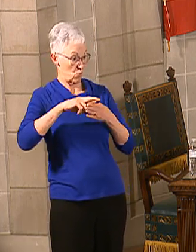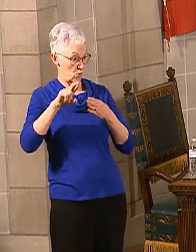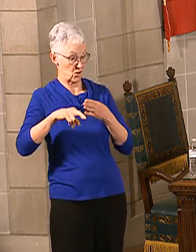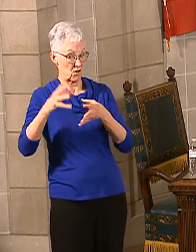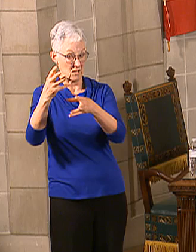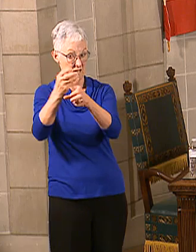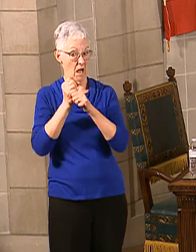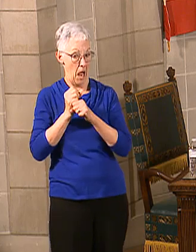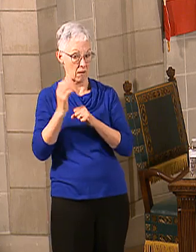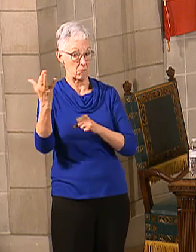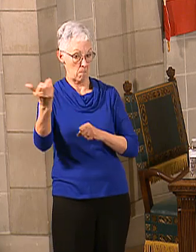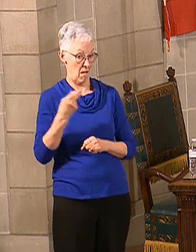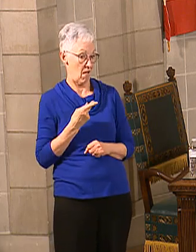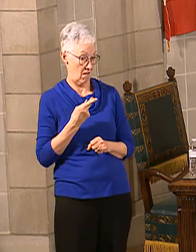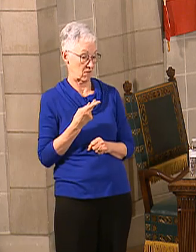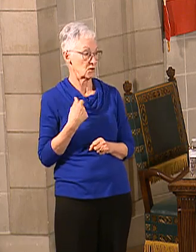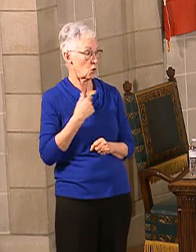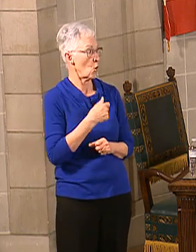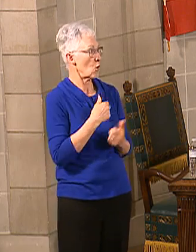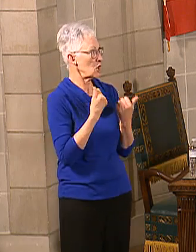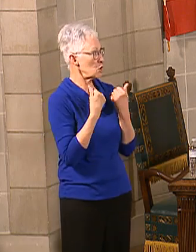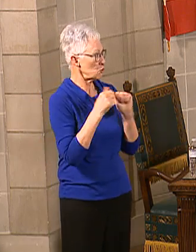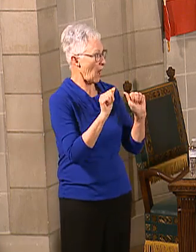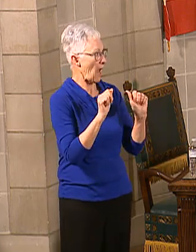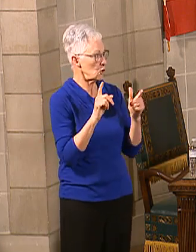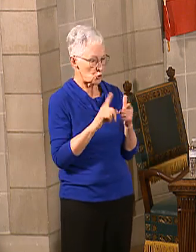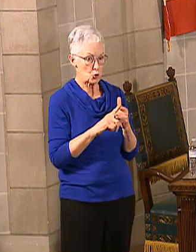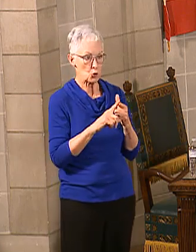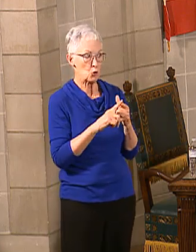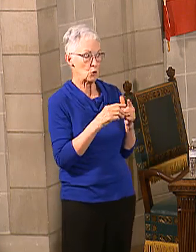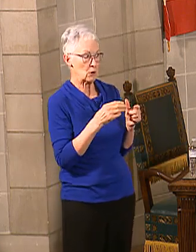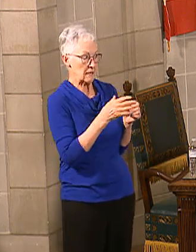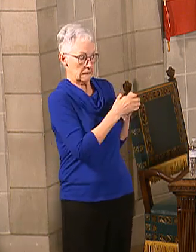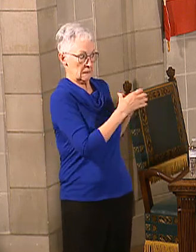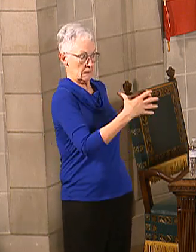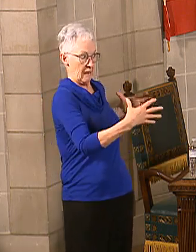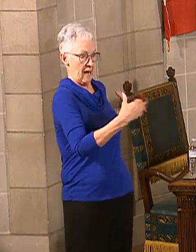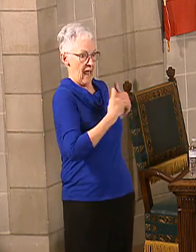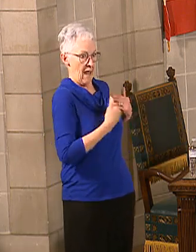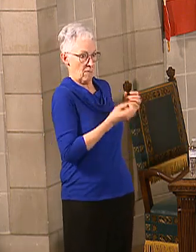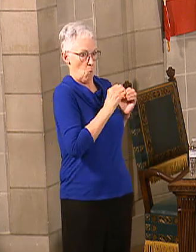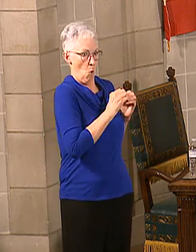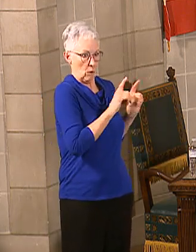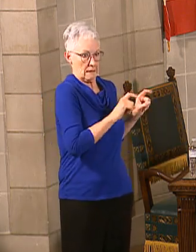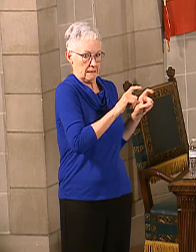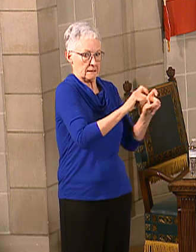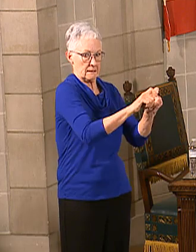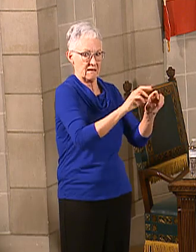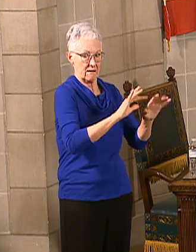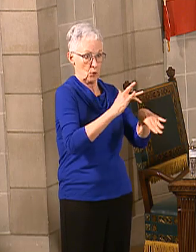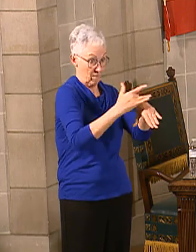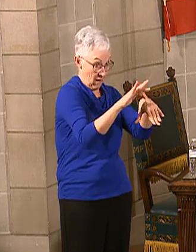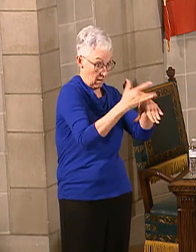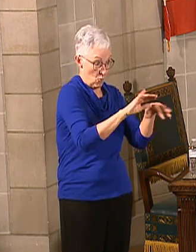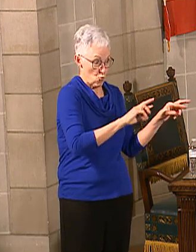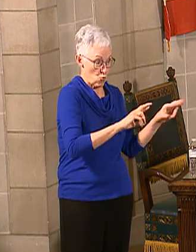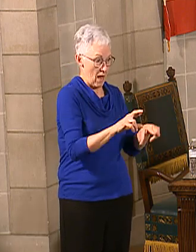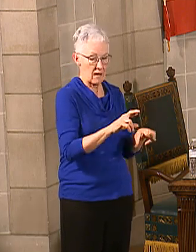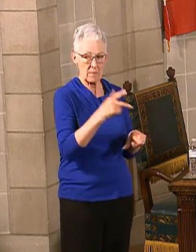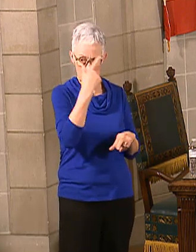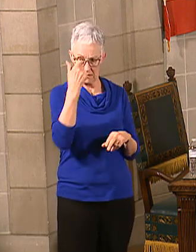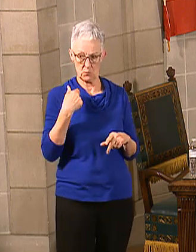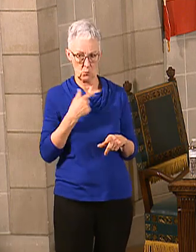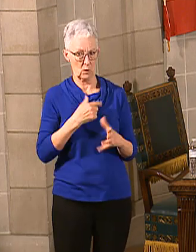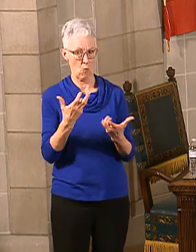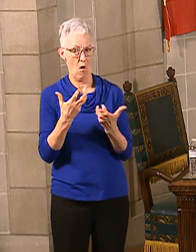is gradually open this up so that we don't overwhelm the need, because there are still priorities of people that we want to make sure get tested. And that's the ones we've been talking